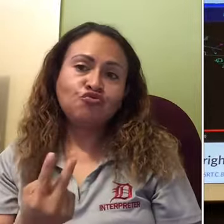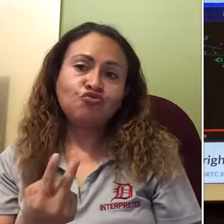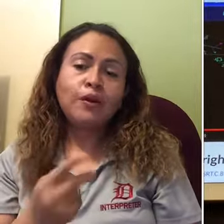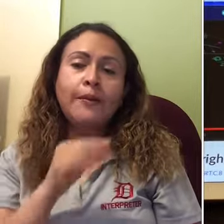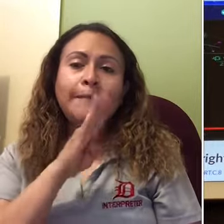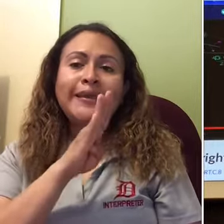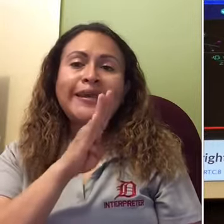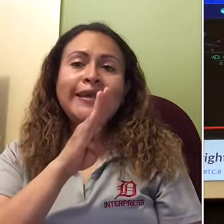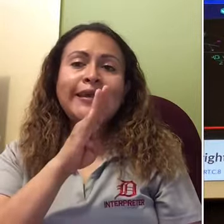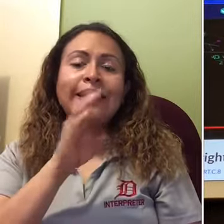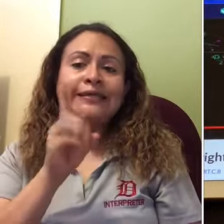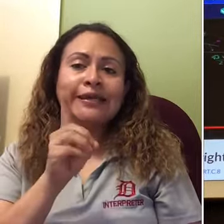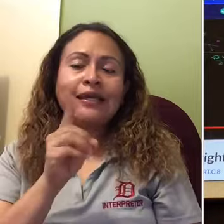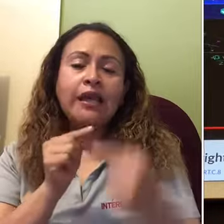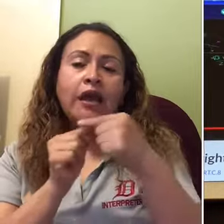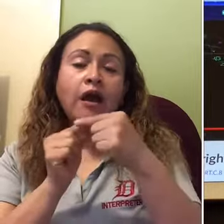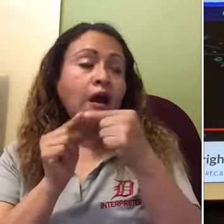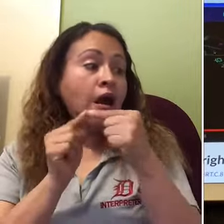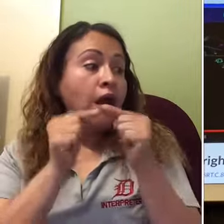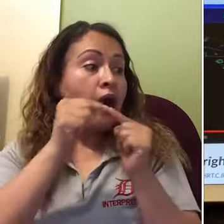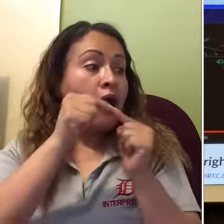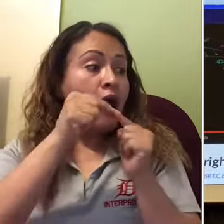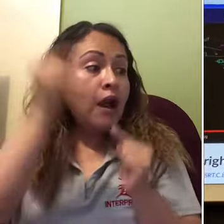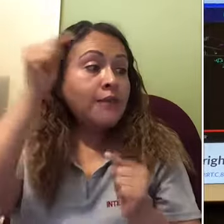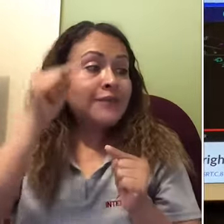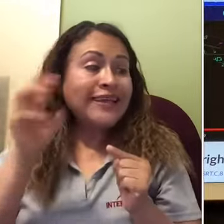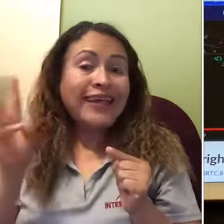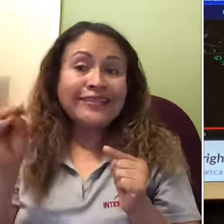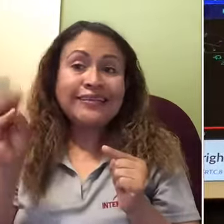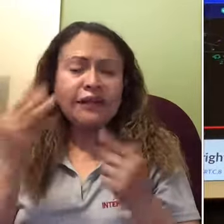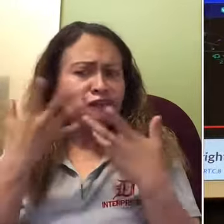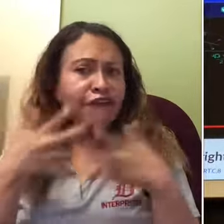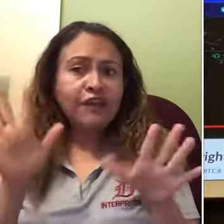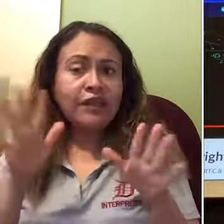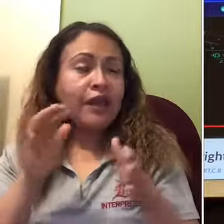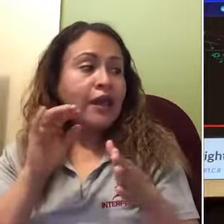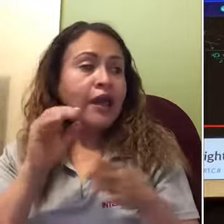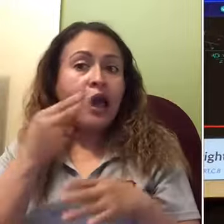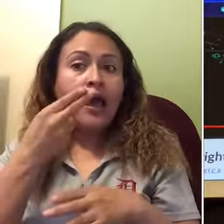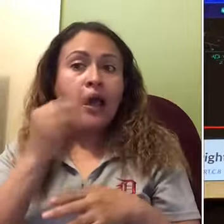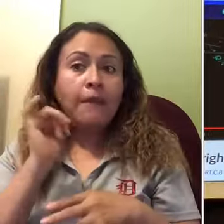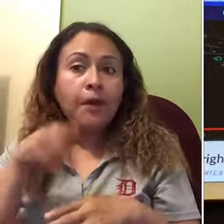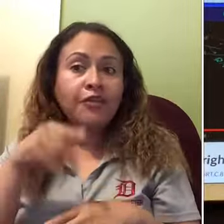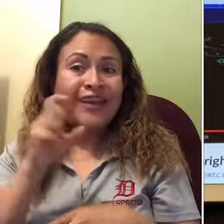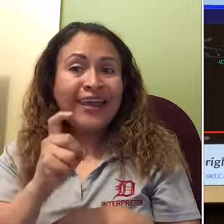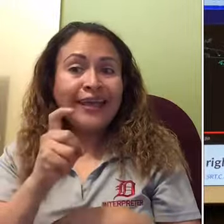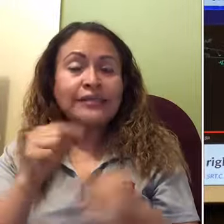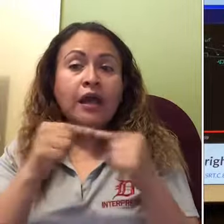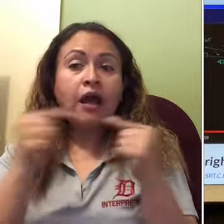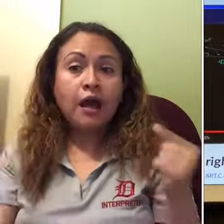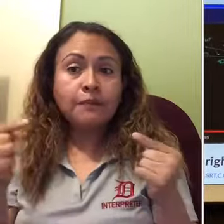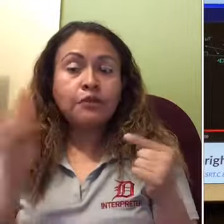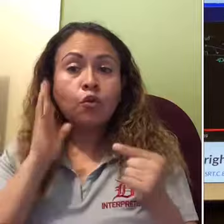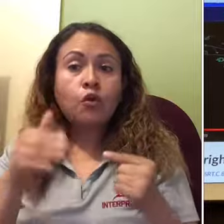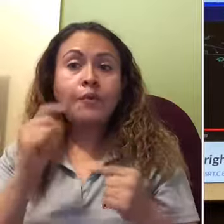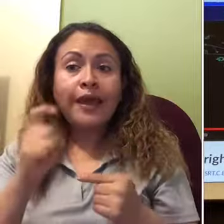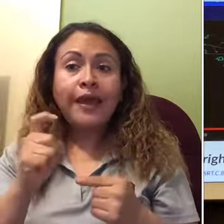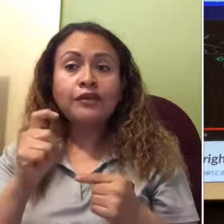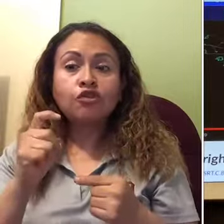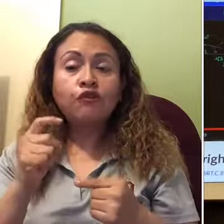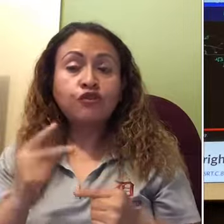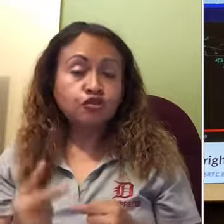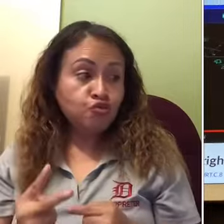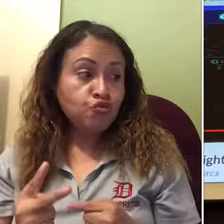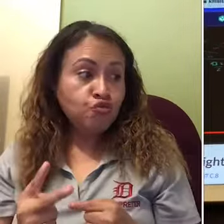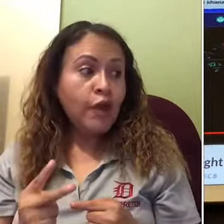is the side opposite the 60-degree side. So we're done. If this hypotenuse is x, the side opposite the 30-degree side is going to be x over 2.